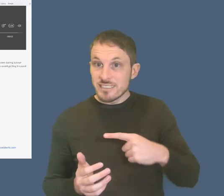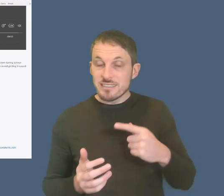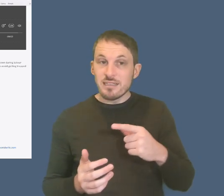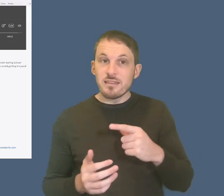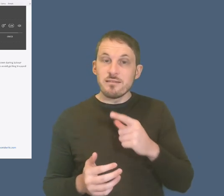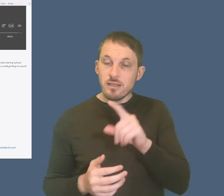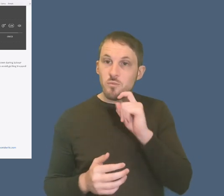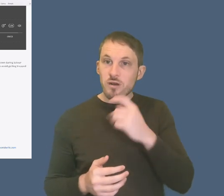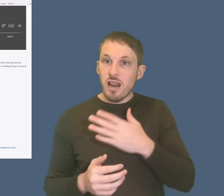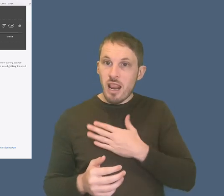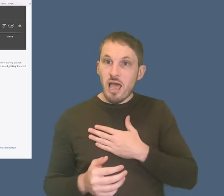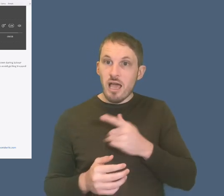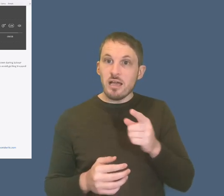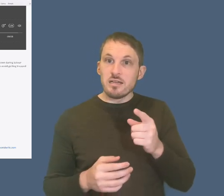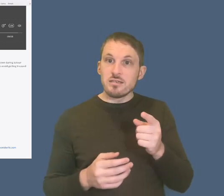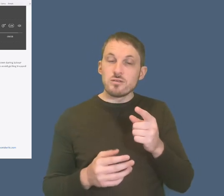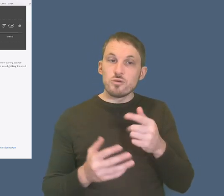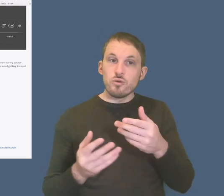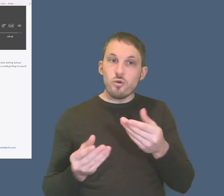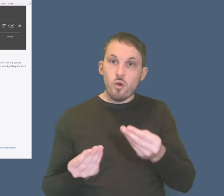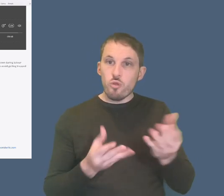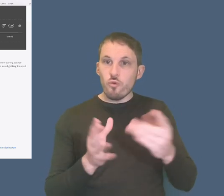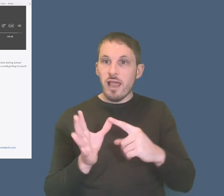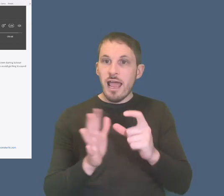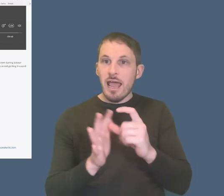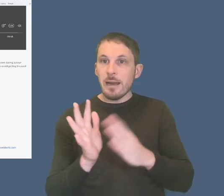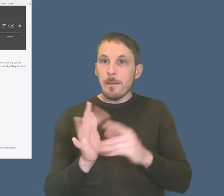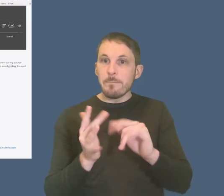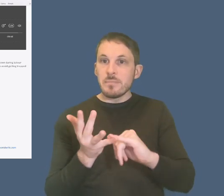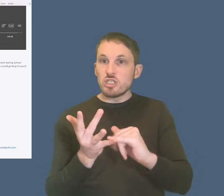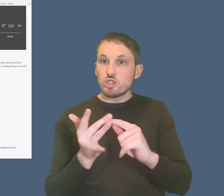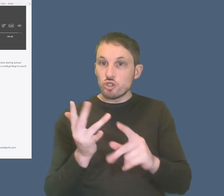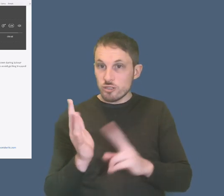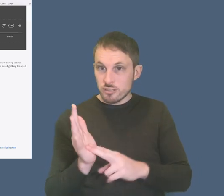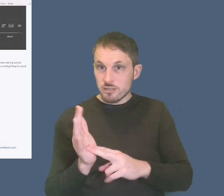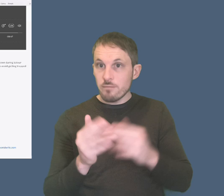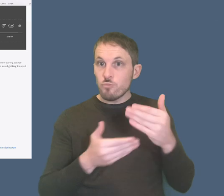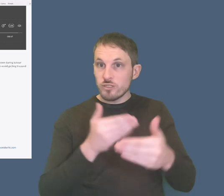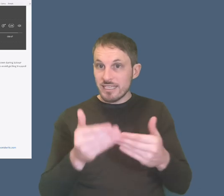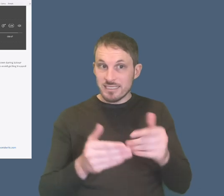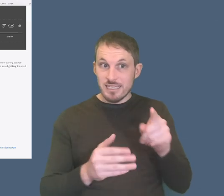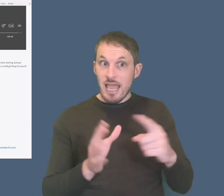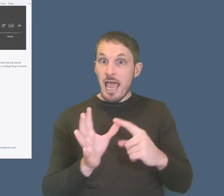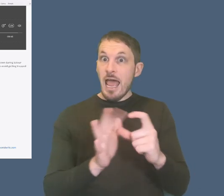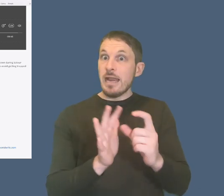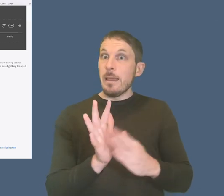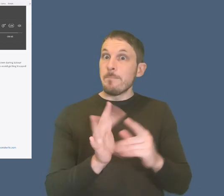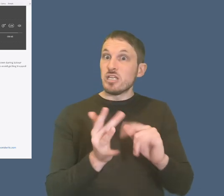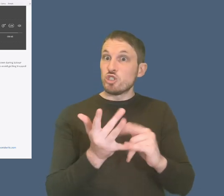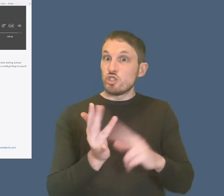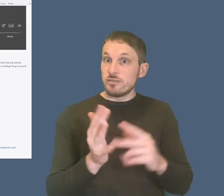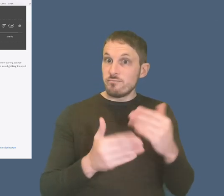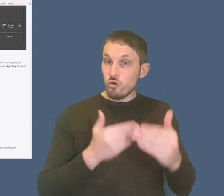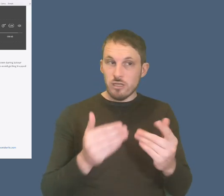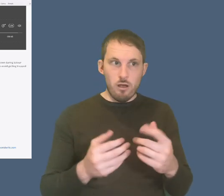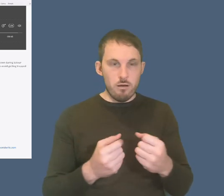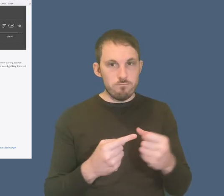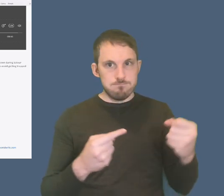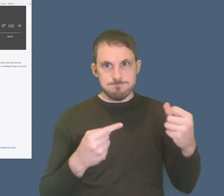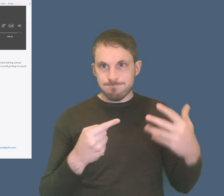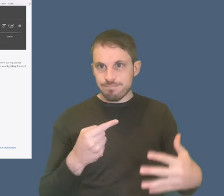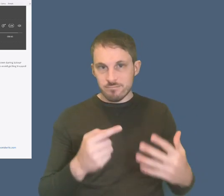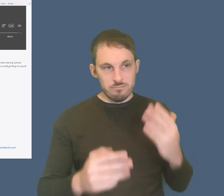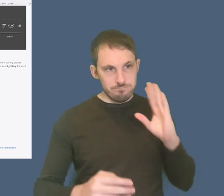you now through the admission process, and that's for a whole other episode. I'd love to talk to you about the admission process, but today we're just taking a